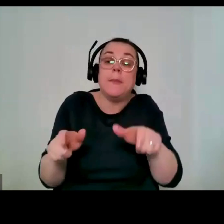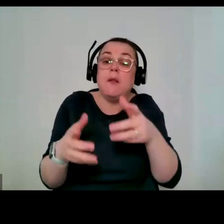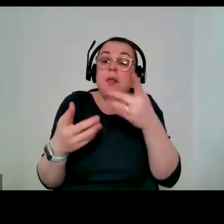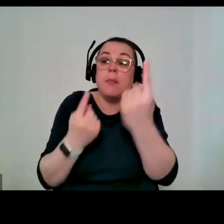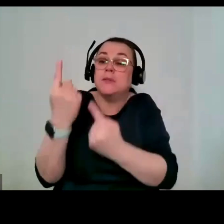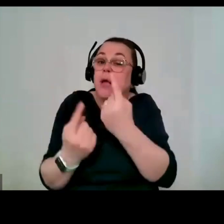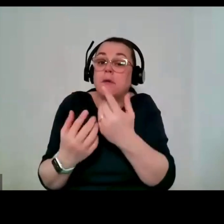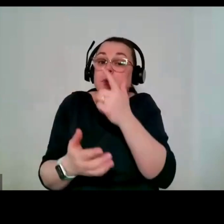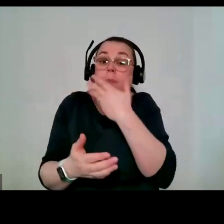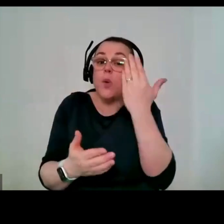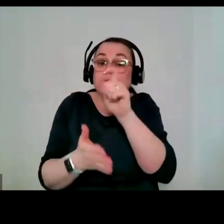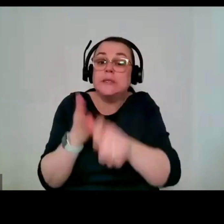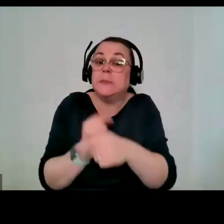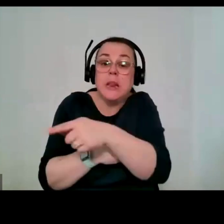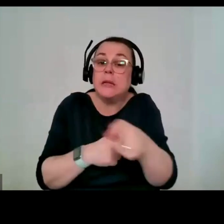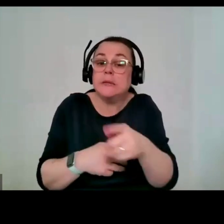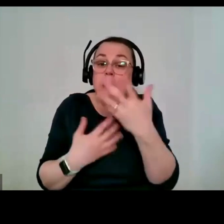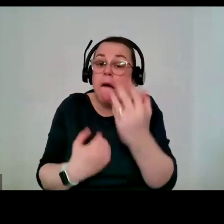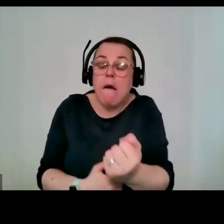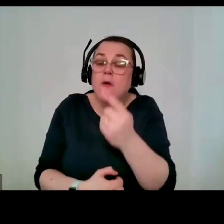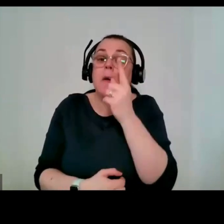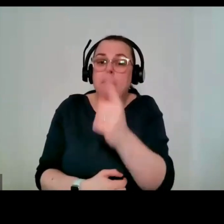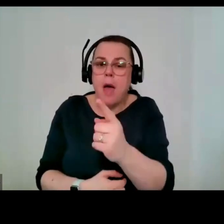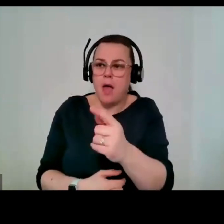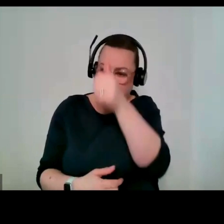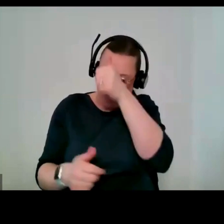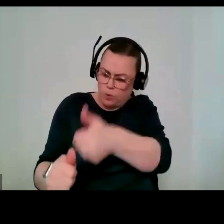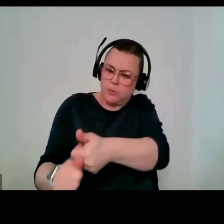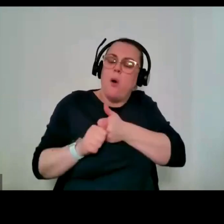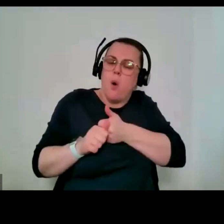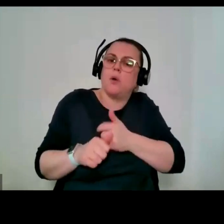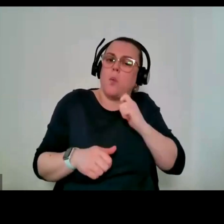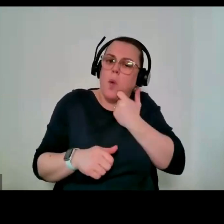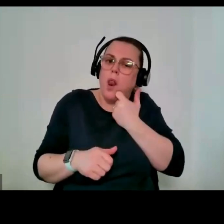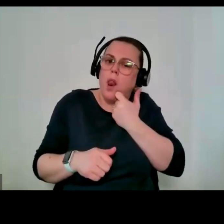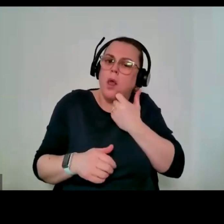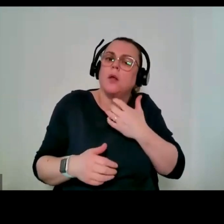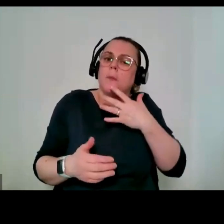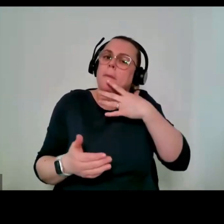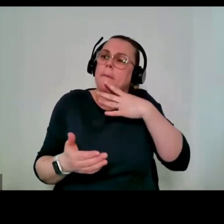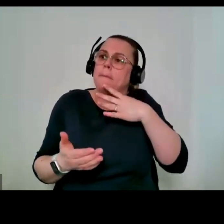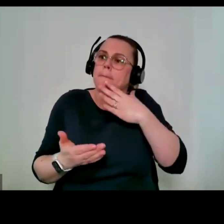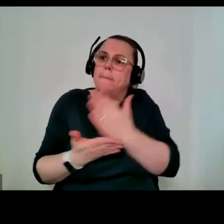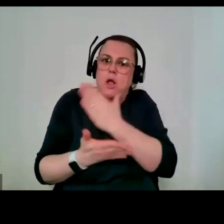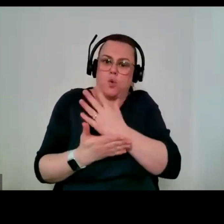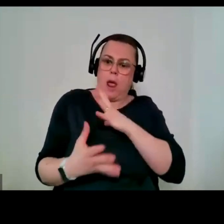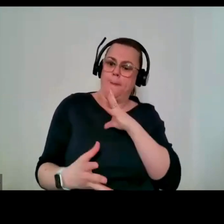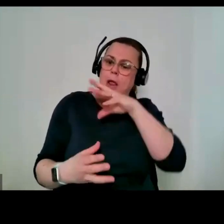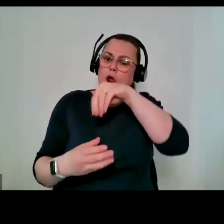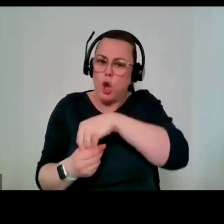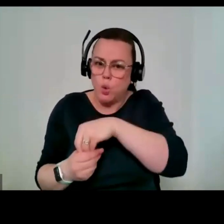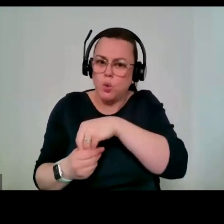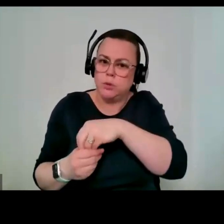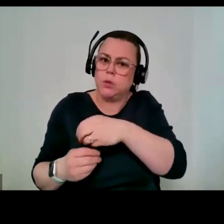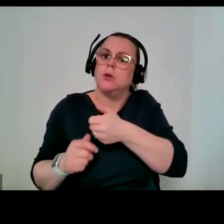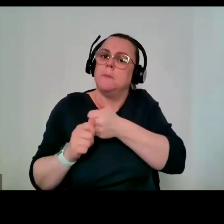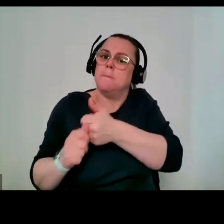disability themselves, but who have my back and make sure that I feel included and supported.